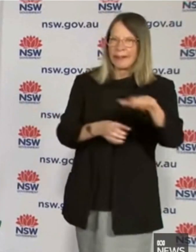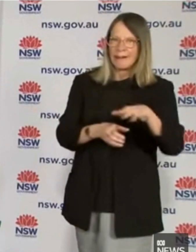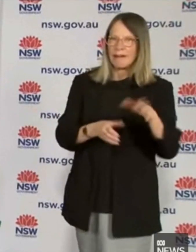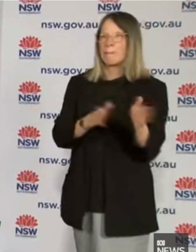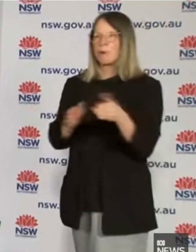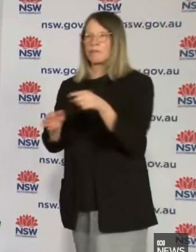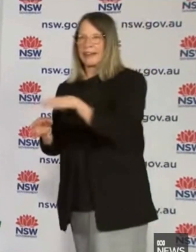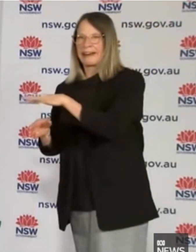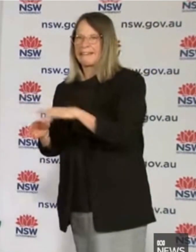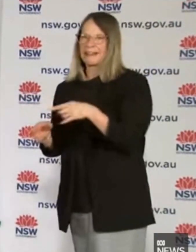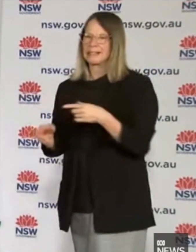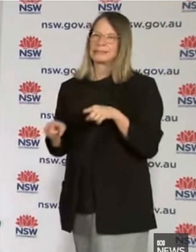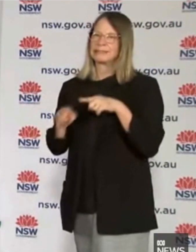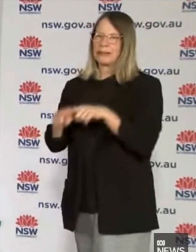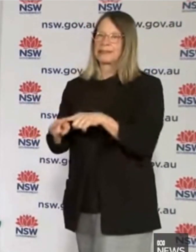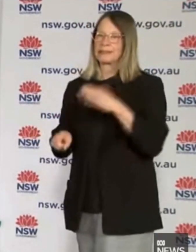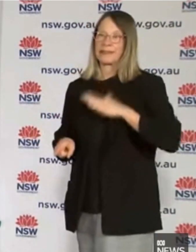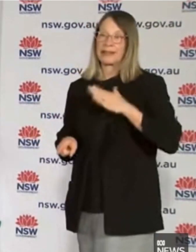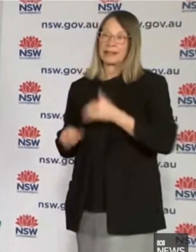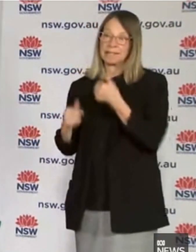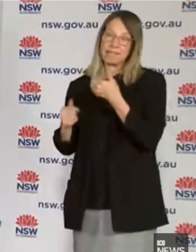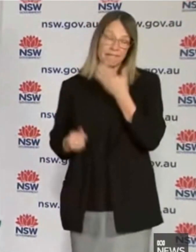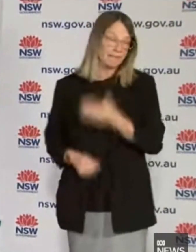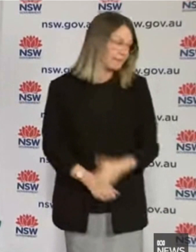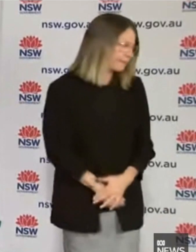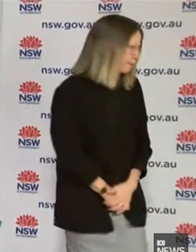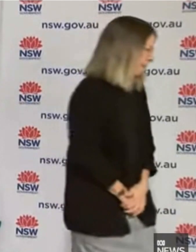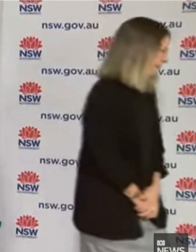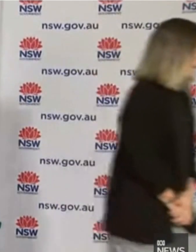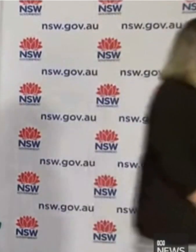hold. Minister, if I could ask you a question, that'd be Sure.